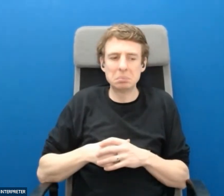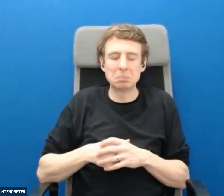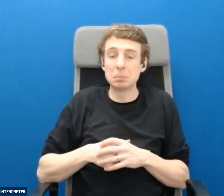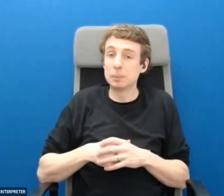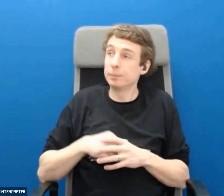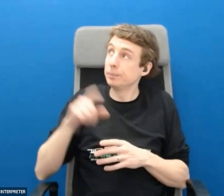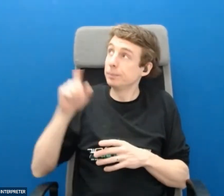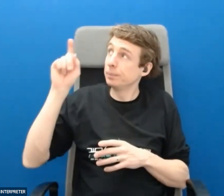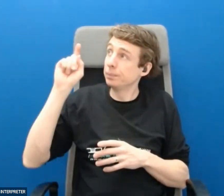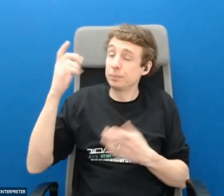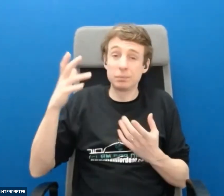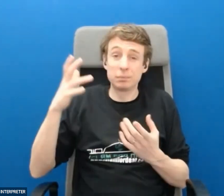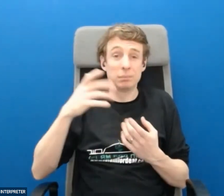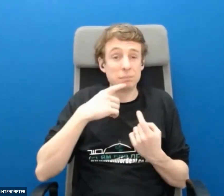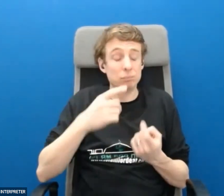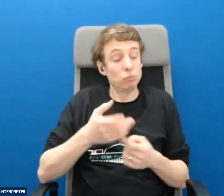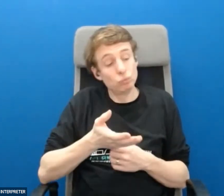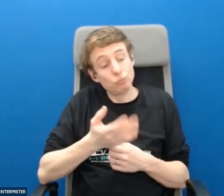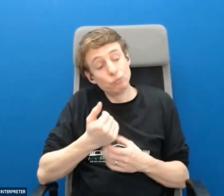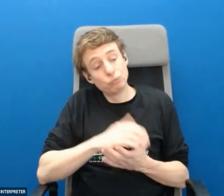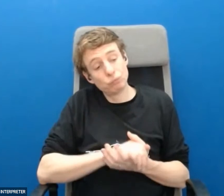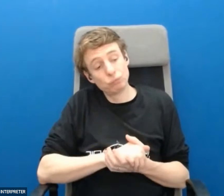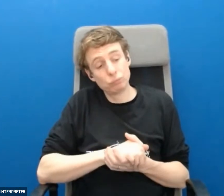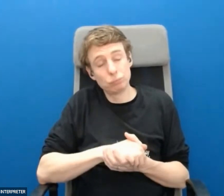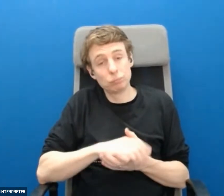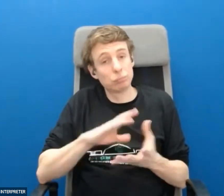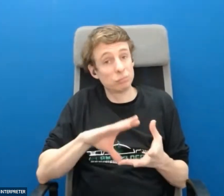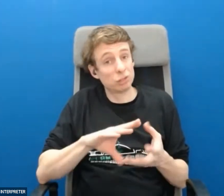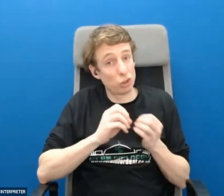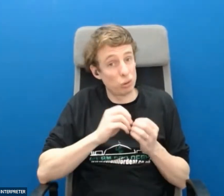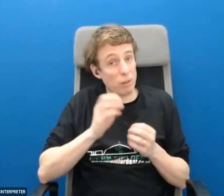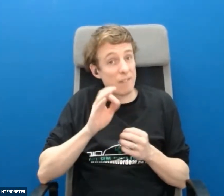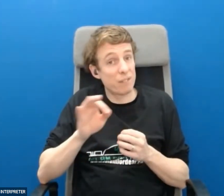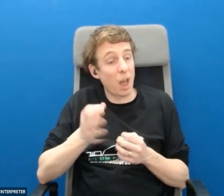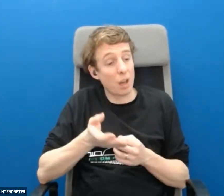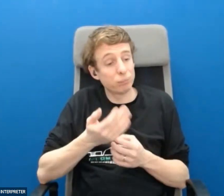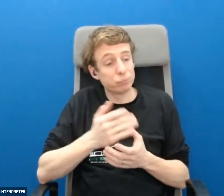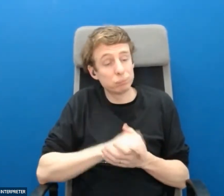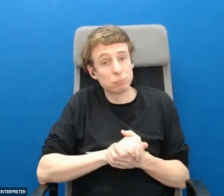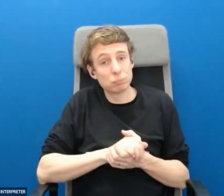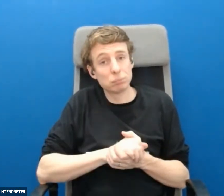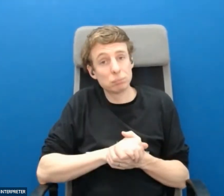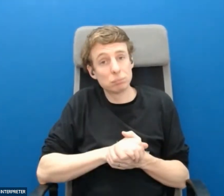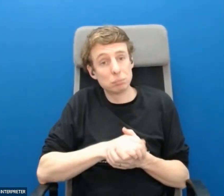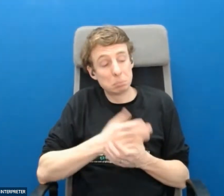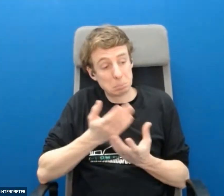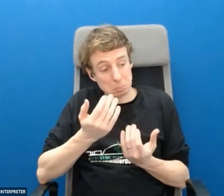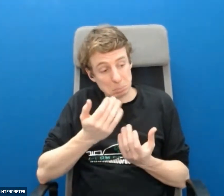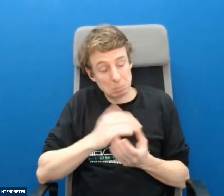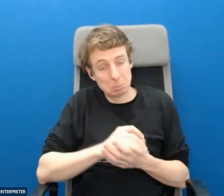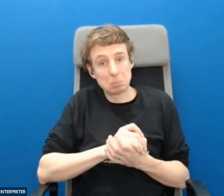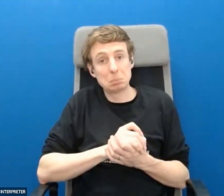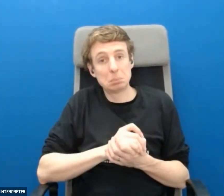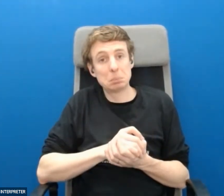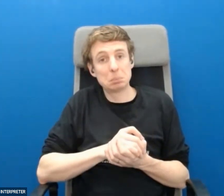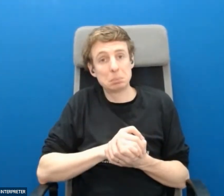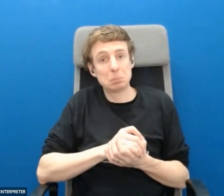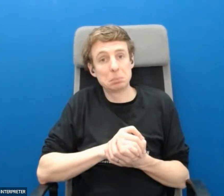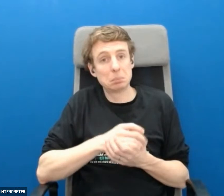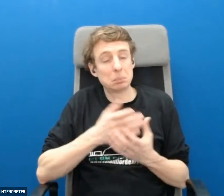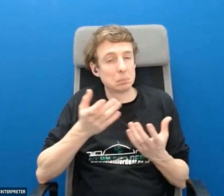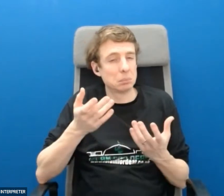chosen an insignificant animal or an insignificant insect, and it shows